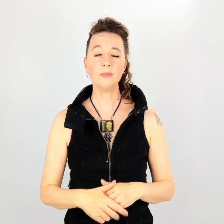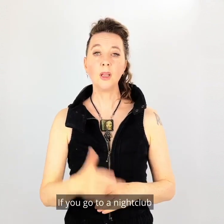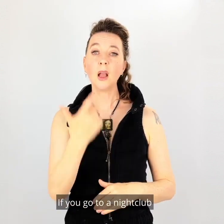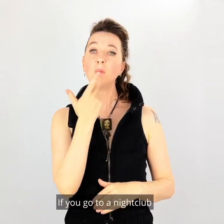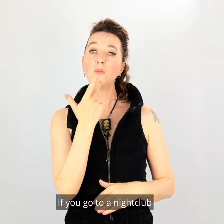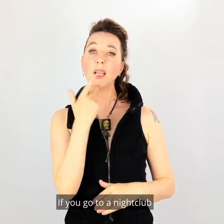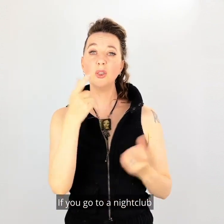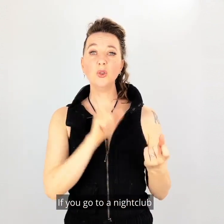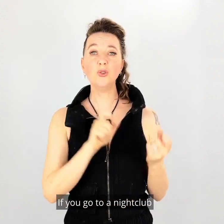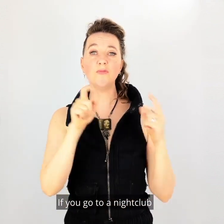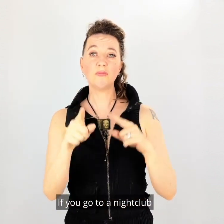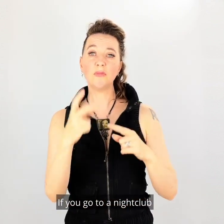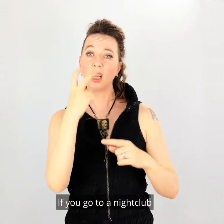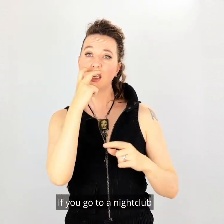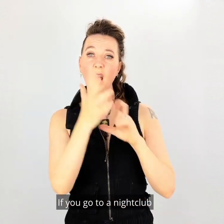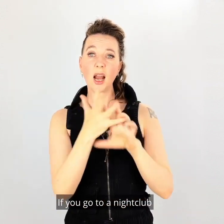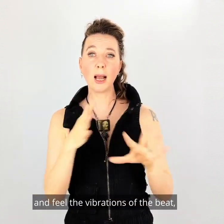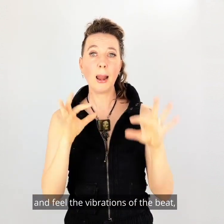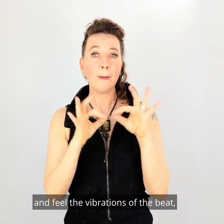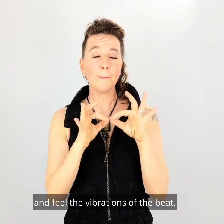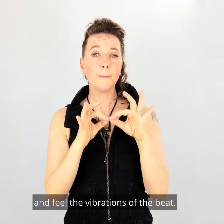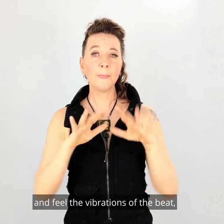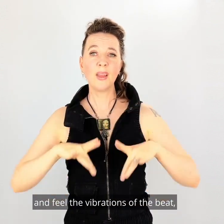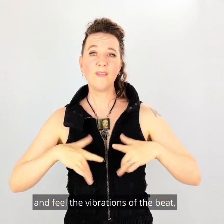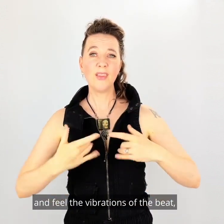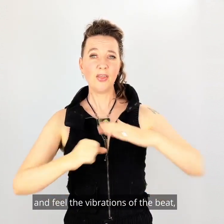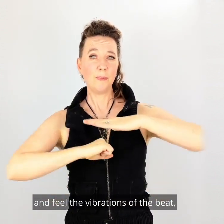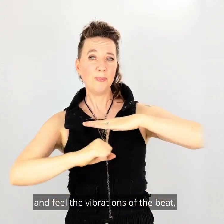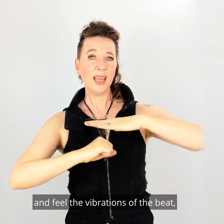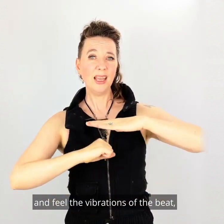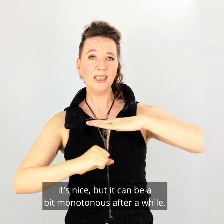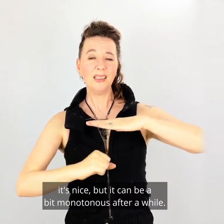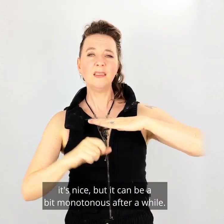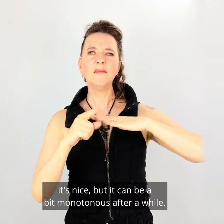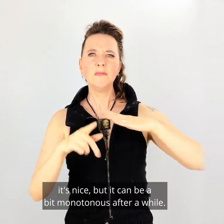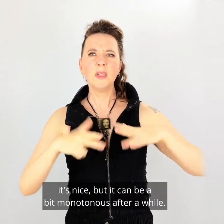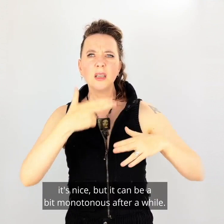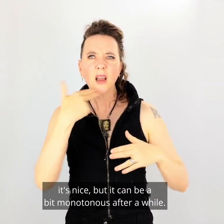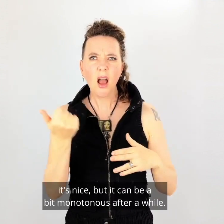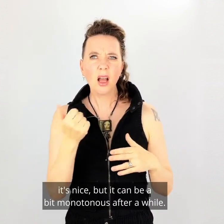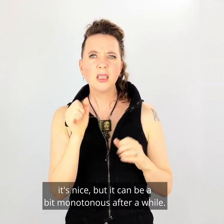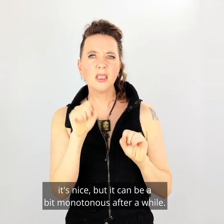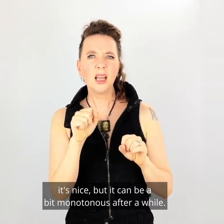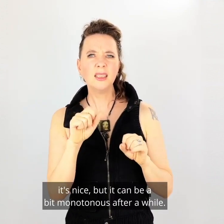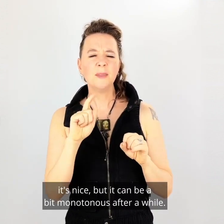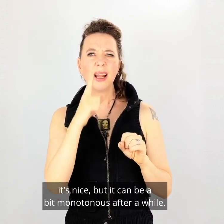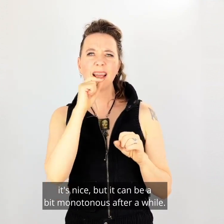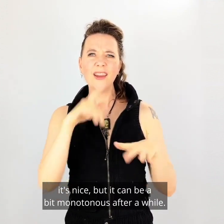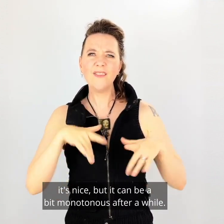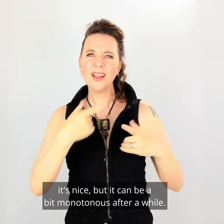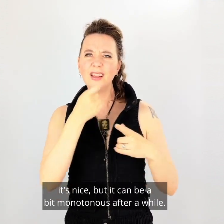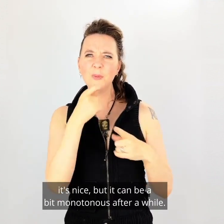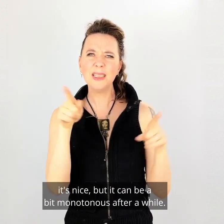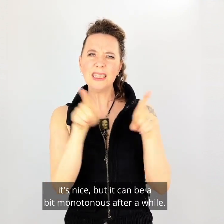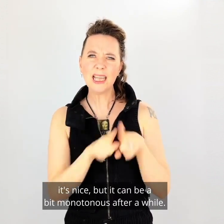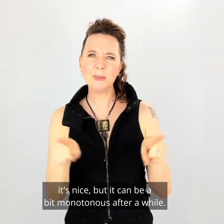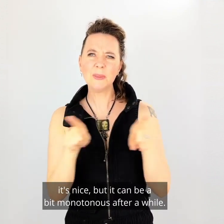If you go to a nightclub and feel the vibrations of the beat, it's nice, but it can be a bit monotonous